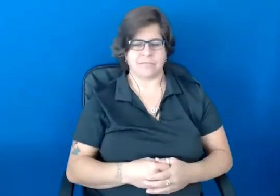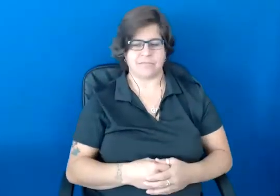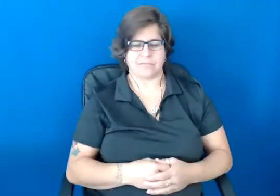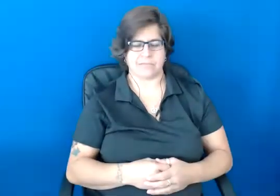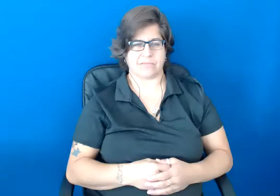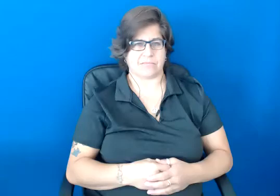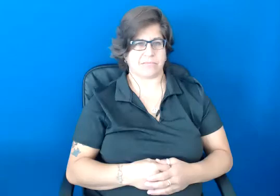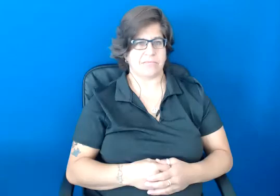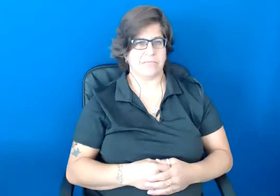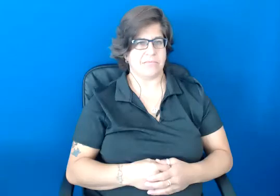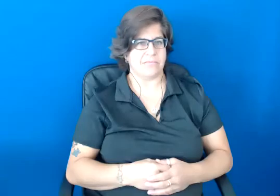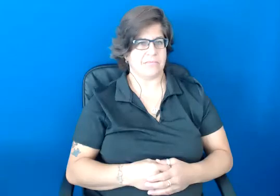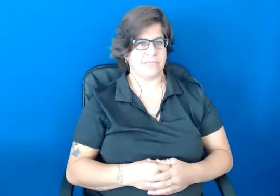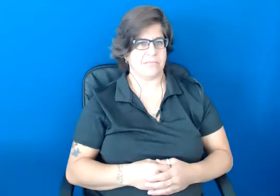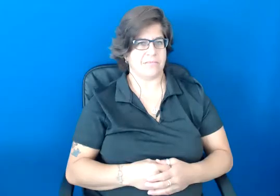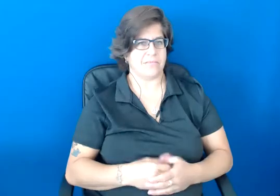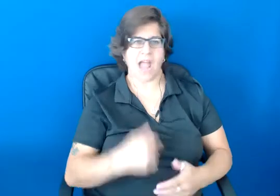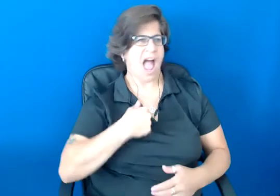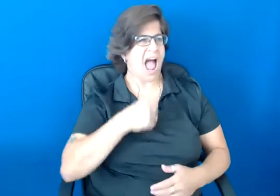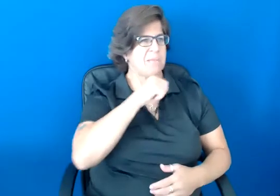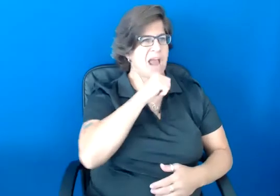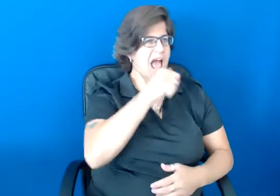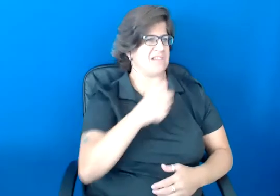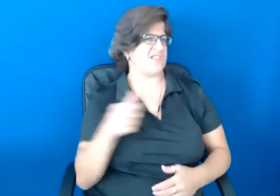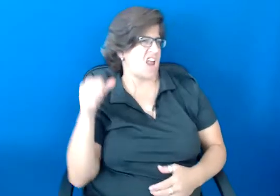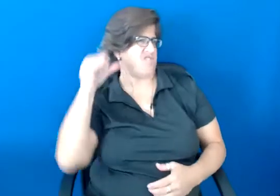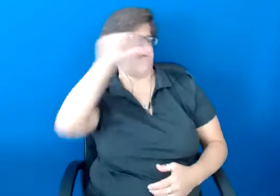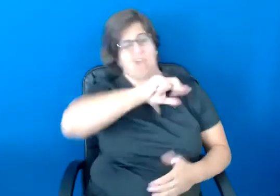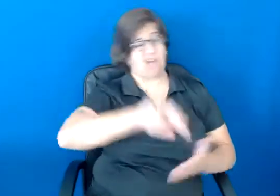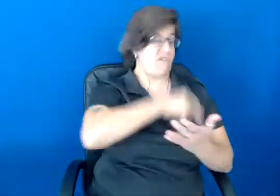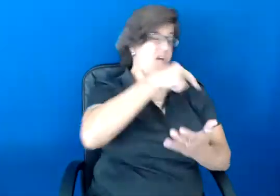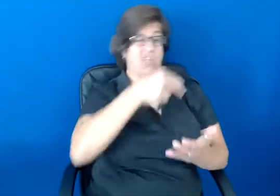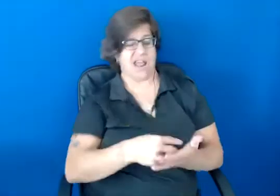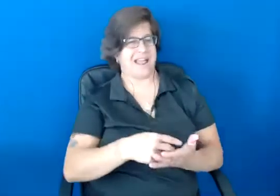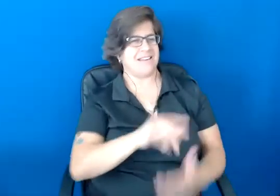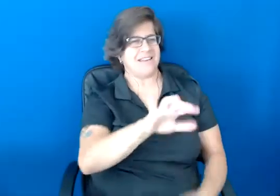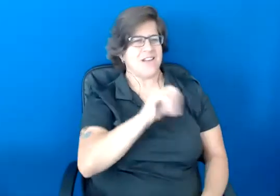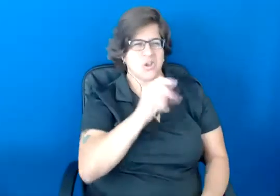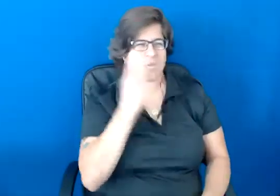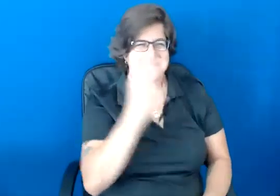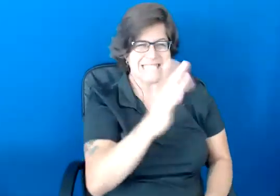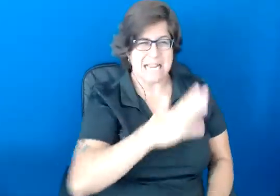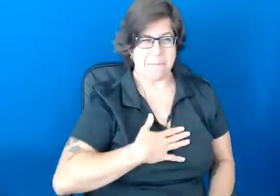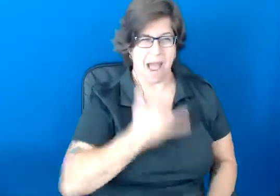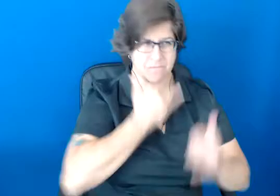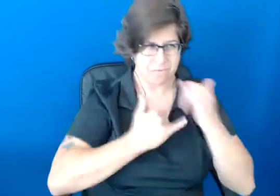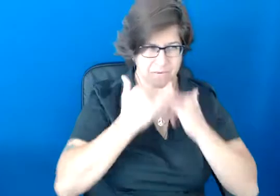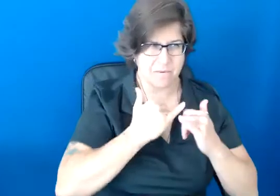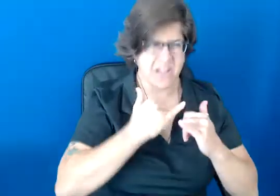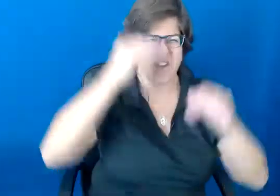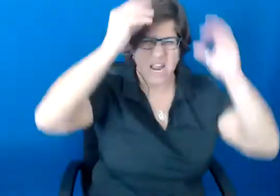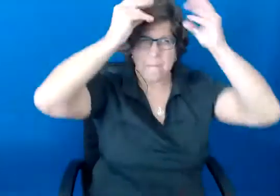I'm not falling down. I'm not falling down drunk. You don't see my slips. They're all in my head. They're in my